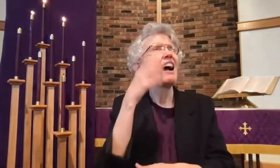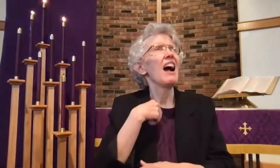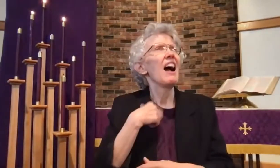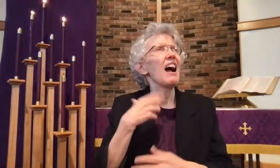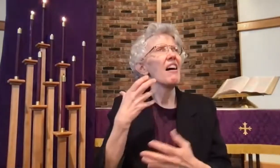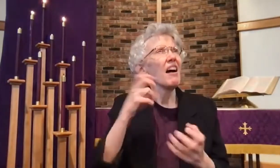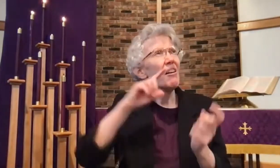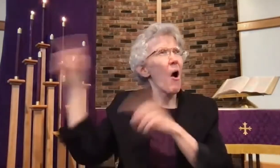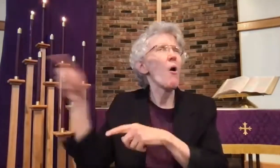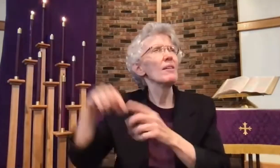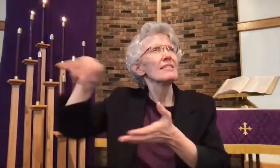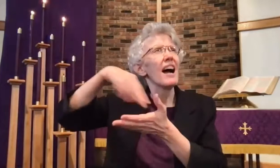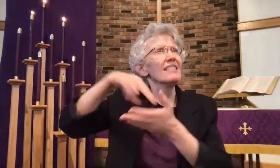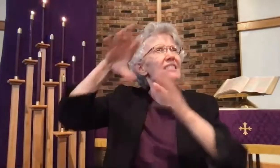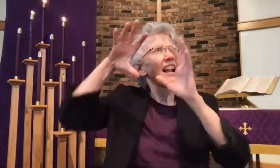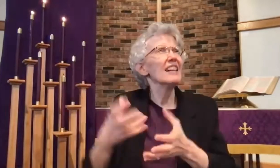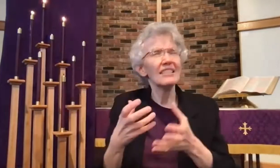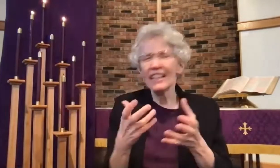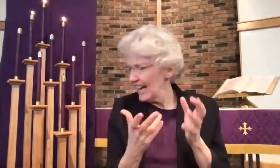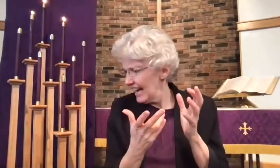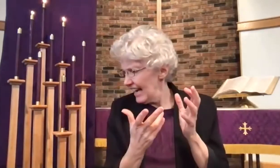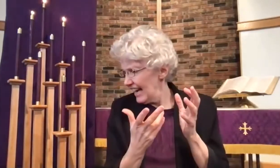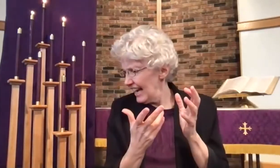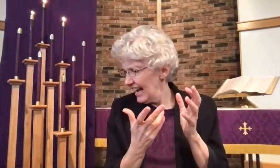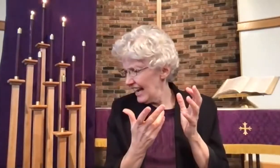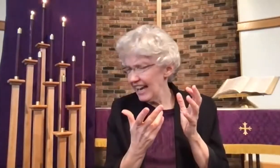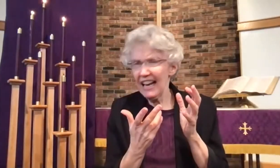then his daughter says, "But I need to go to my ballet lesson."